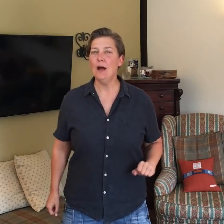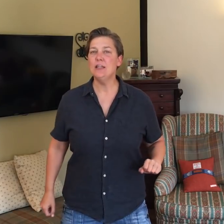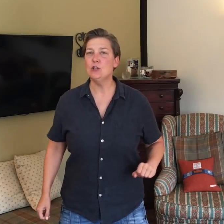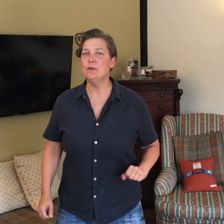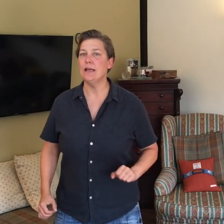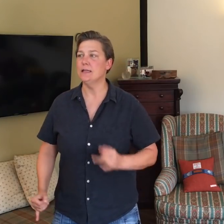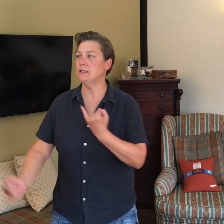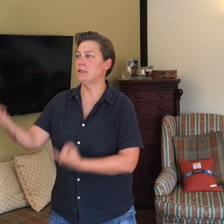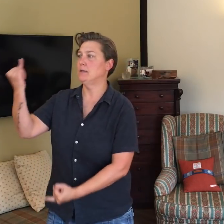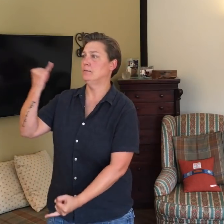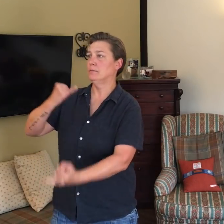do this,